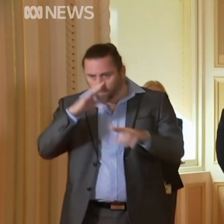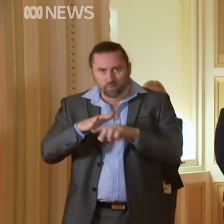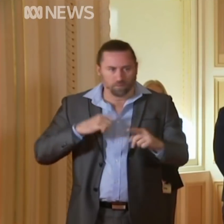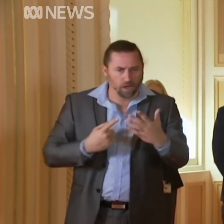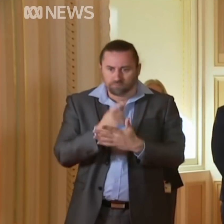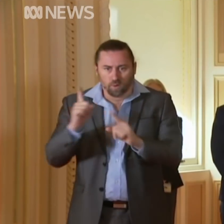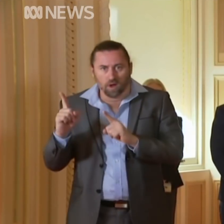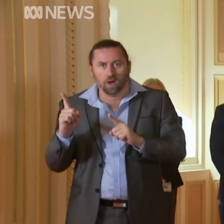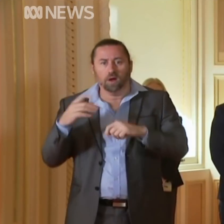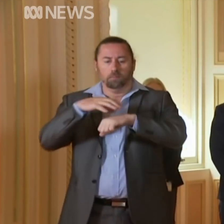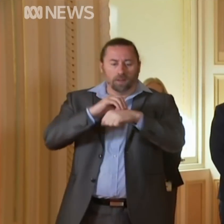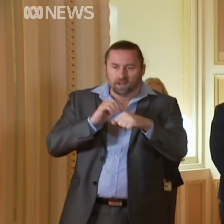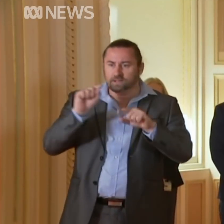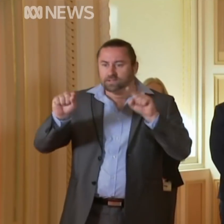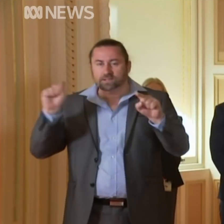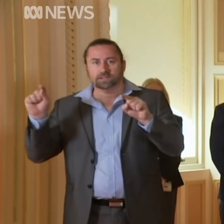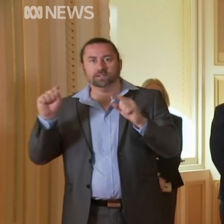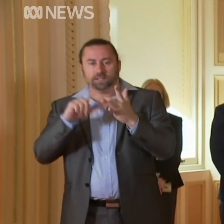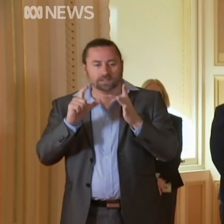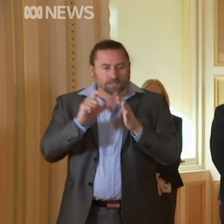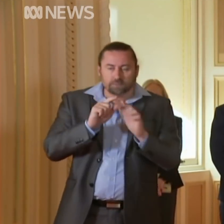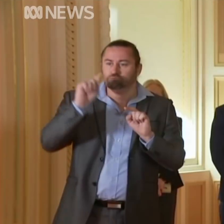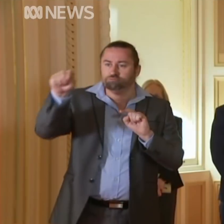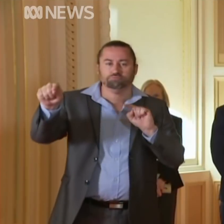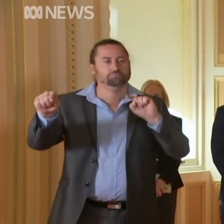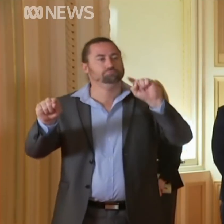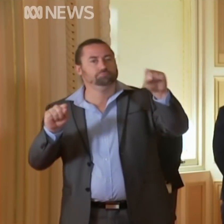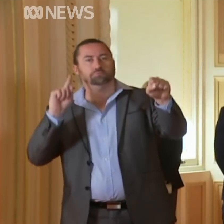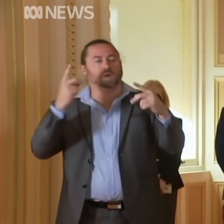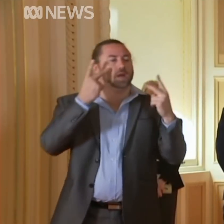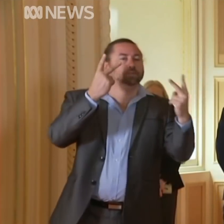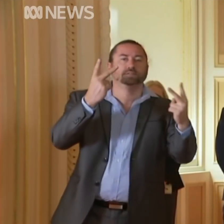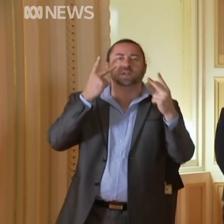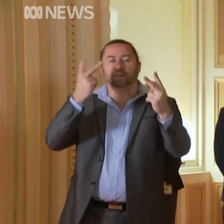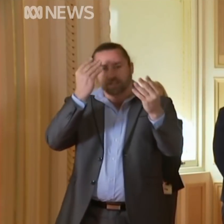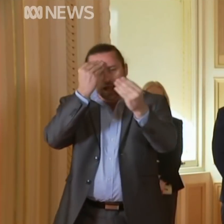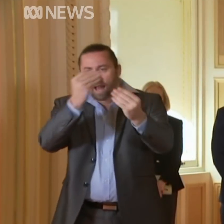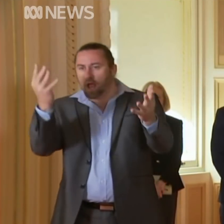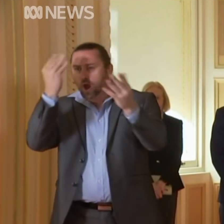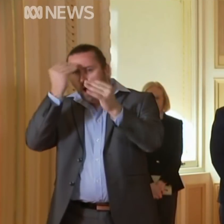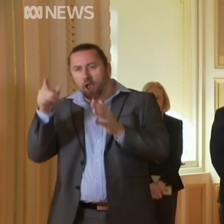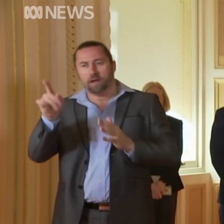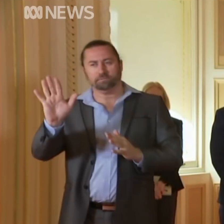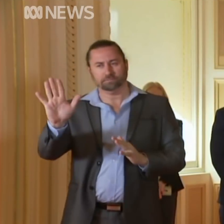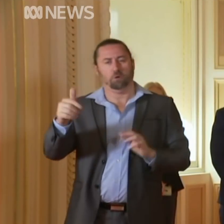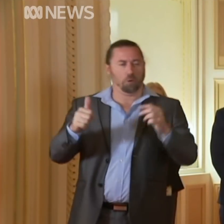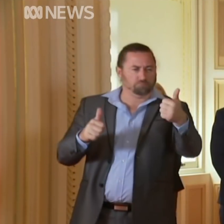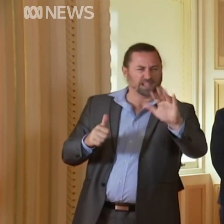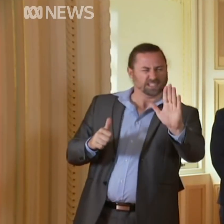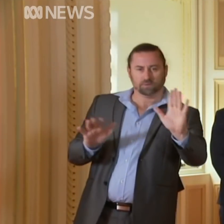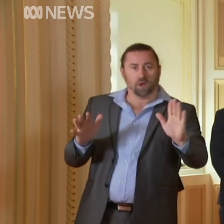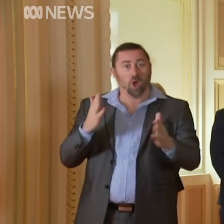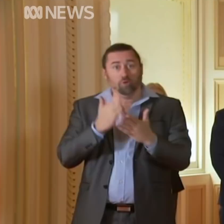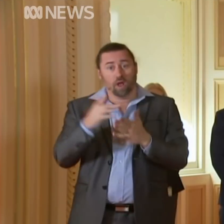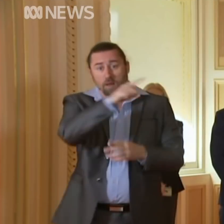Our officers and other parts of government have been out making sure that people get the message around what was required of them. Overall, the compliance has been